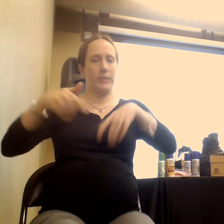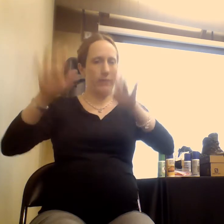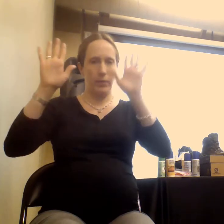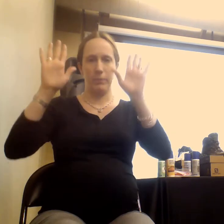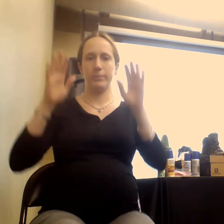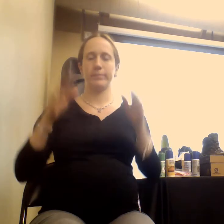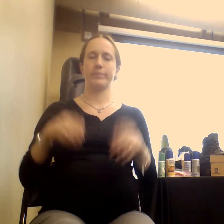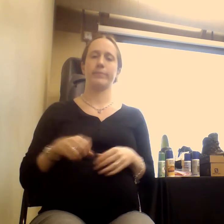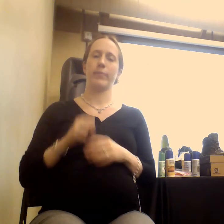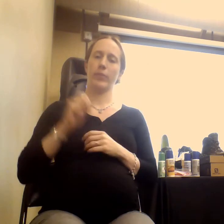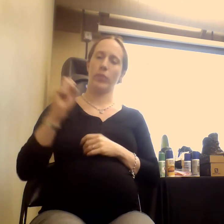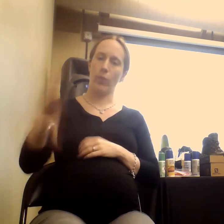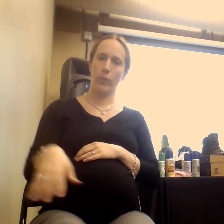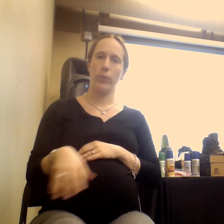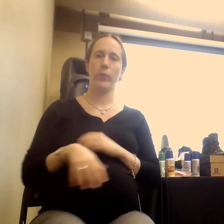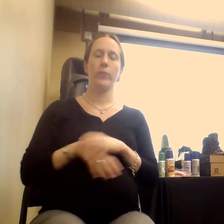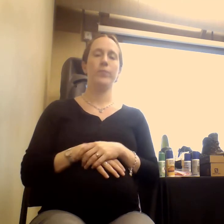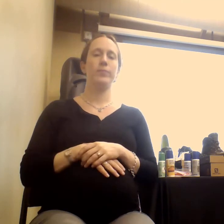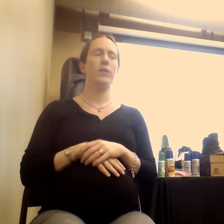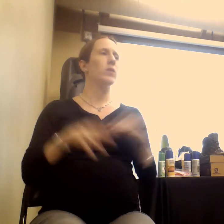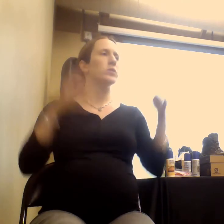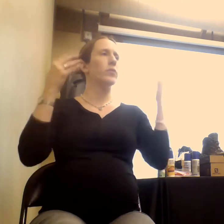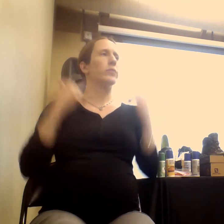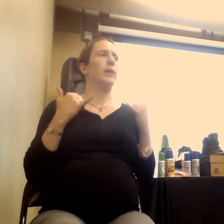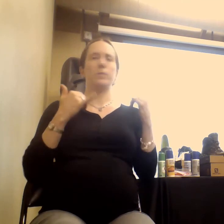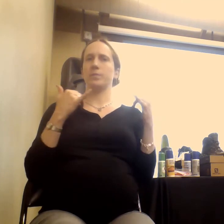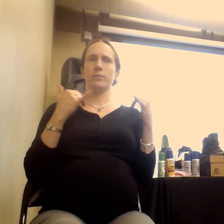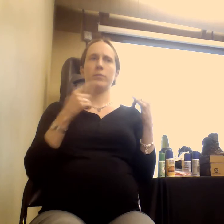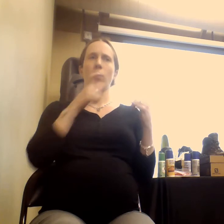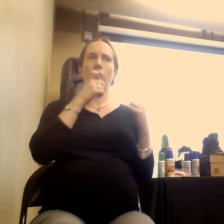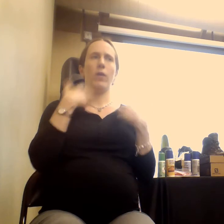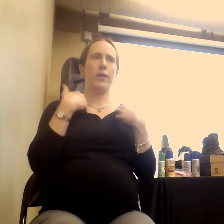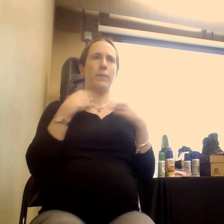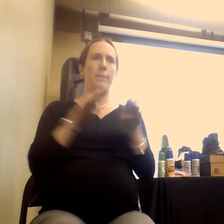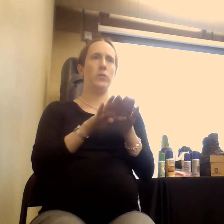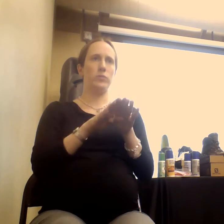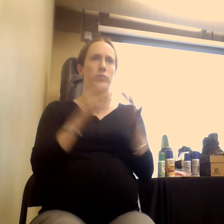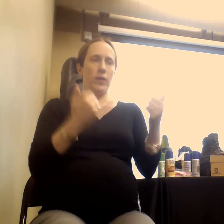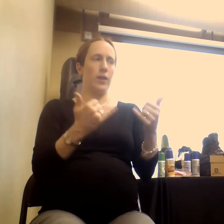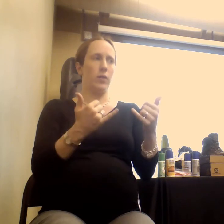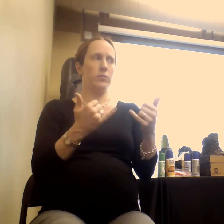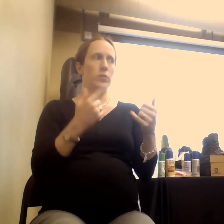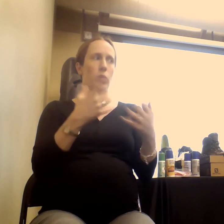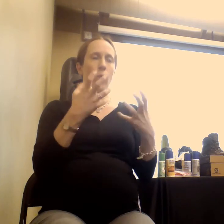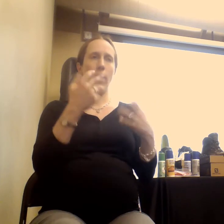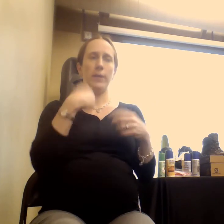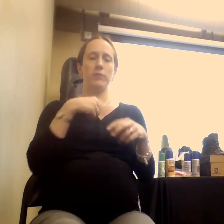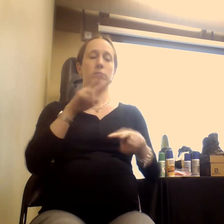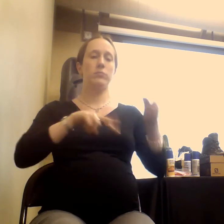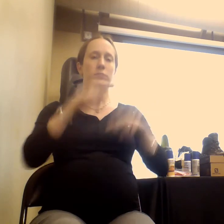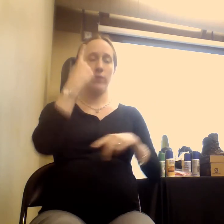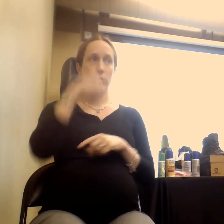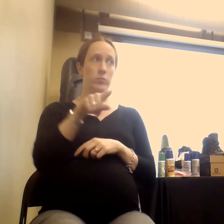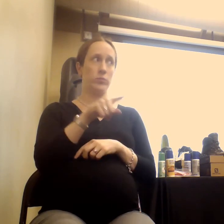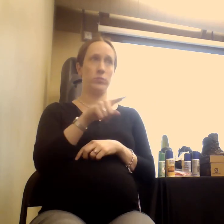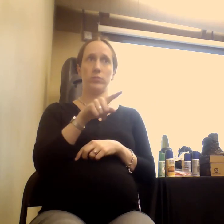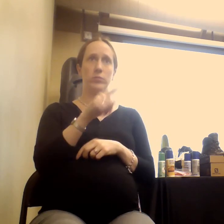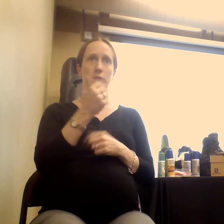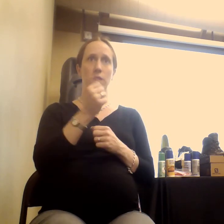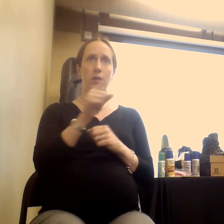who's got boots on them right now that they want me to look at their laces? You? Just one? Just one person? Does anybody else have boots in